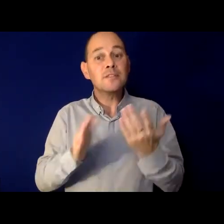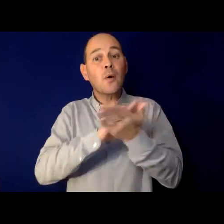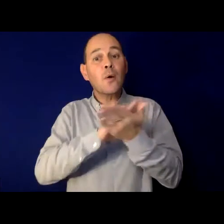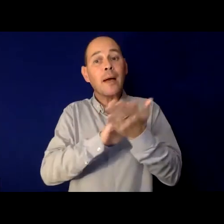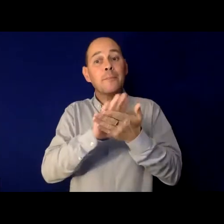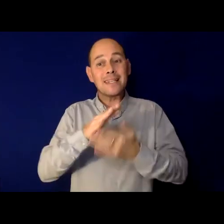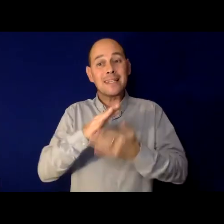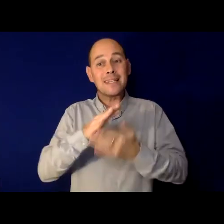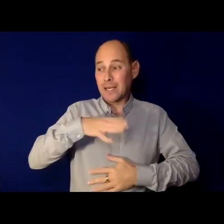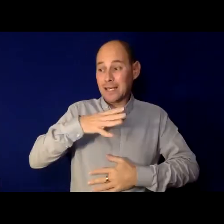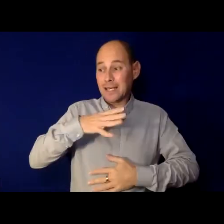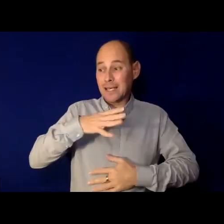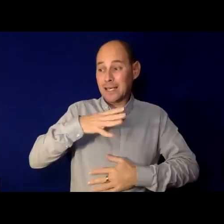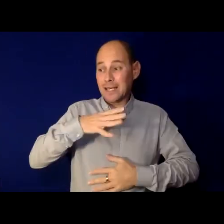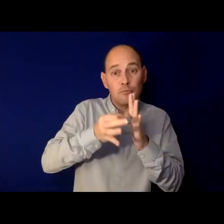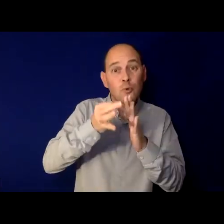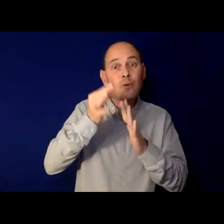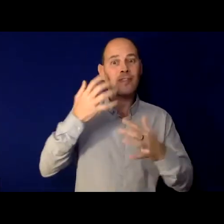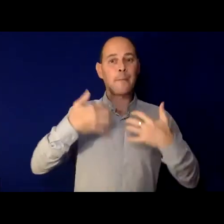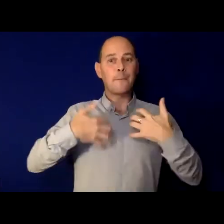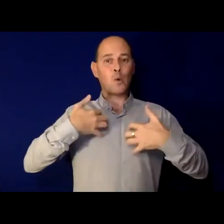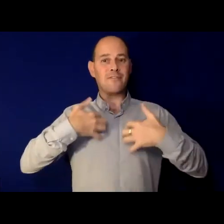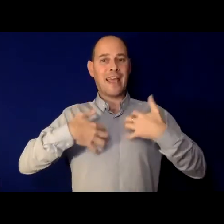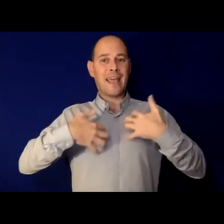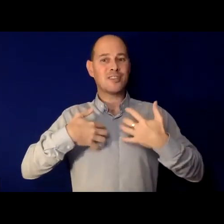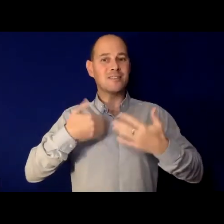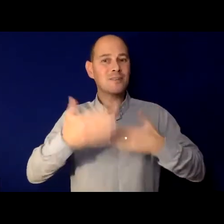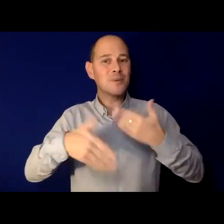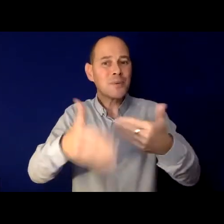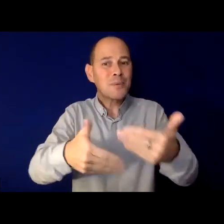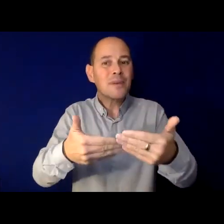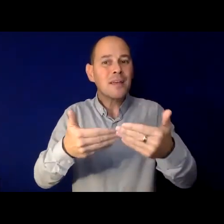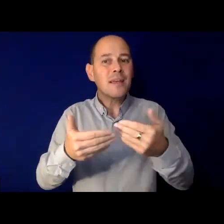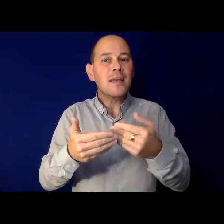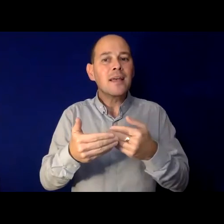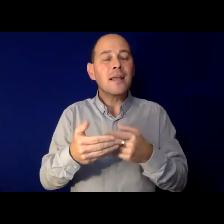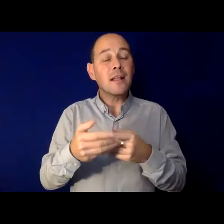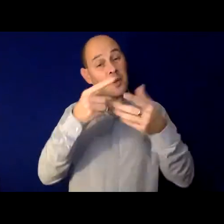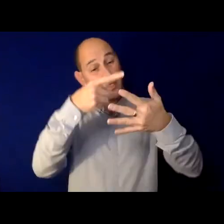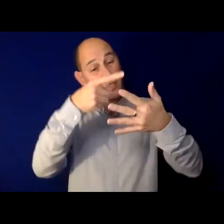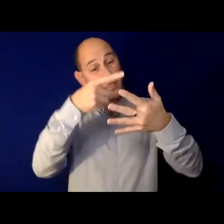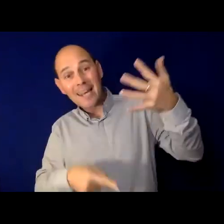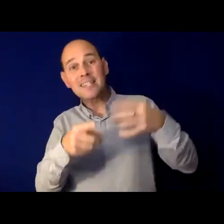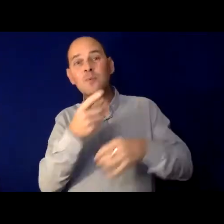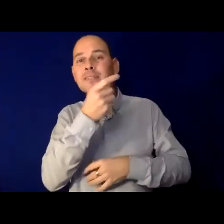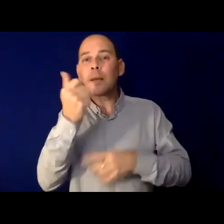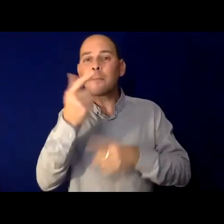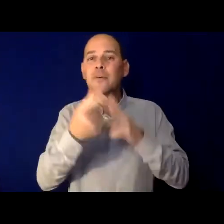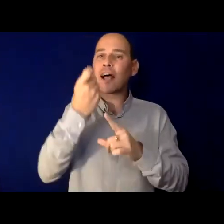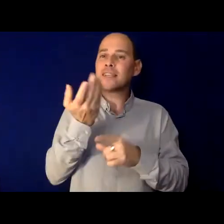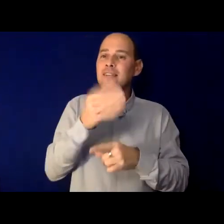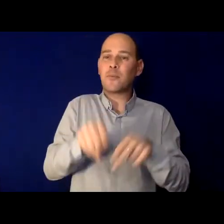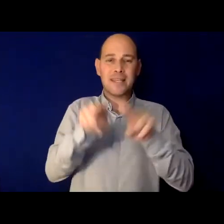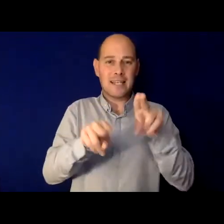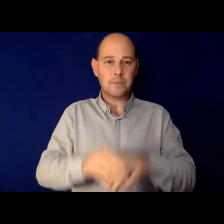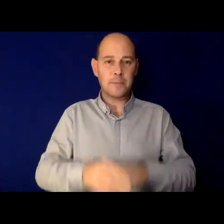motivate and keep professional working on 80. These were, some of the findings from the assessment. The other